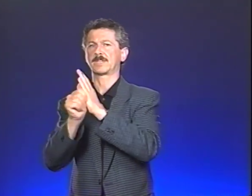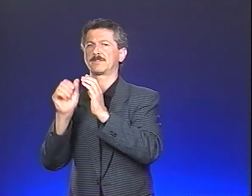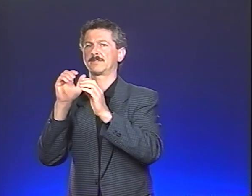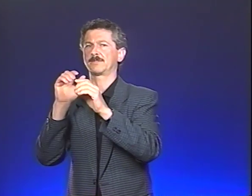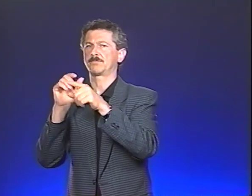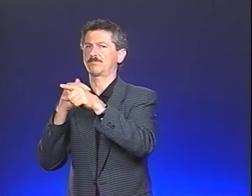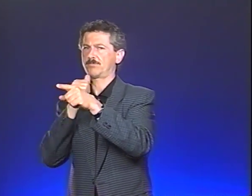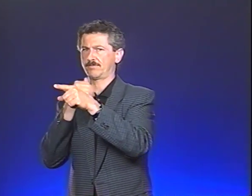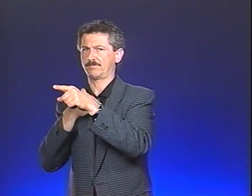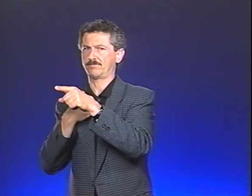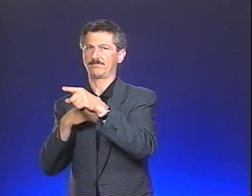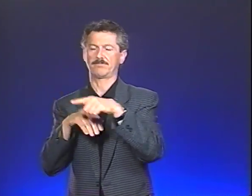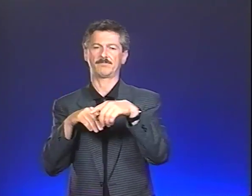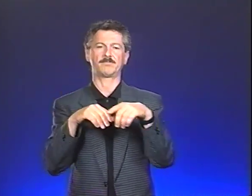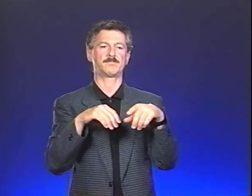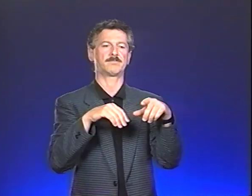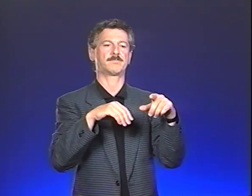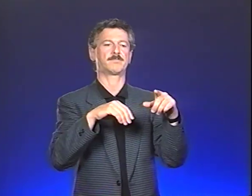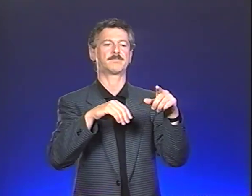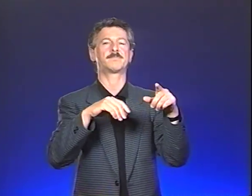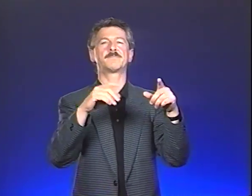Other communication systems do not share this feature.